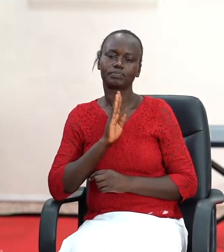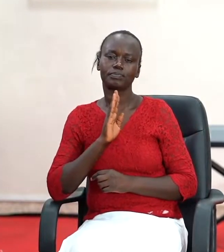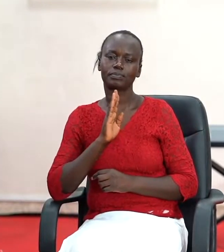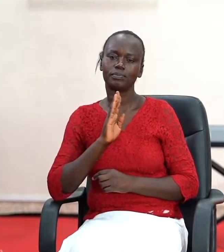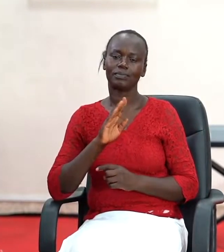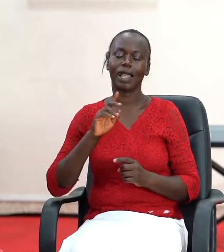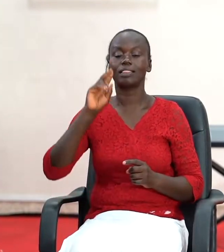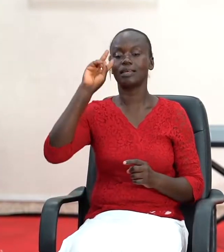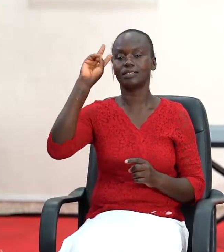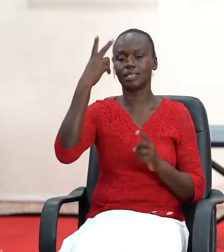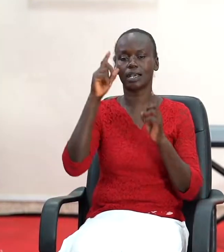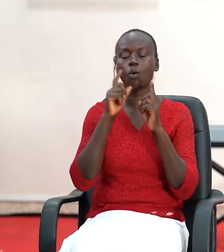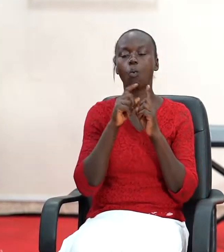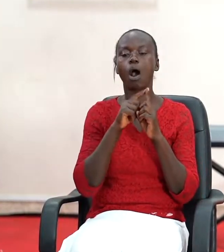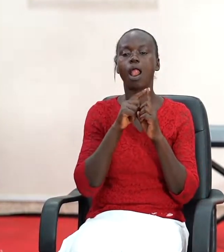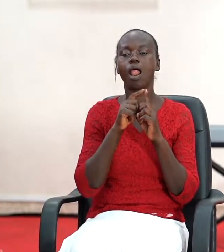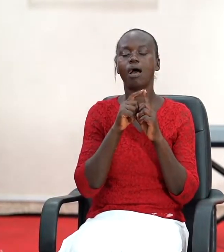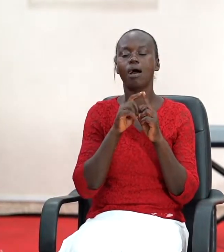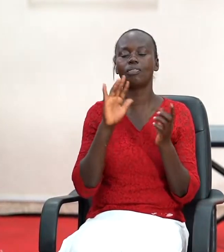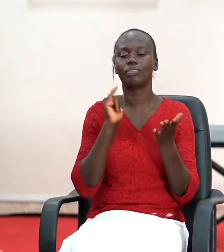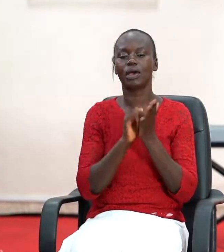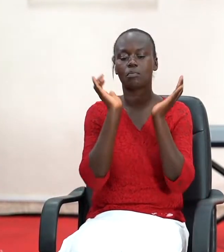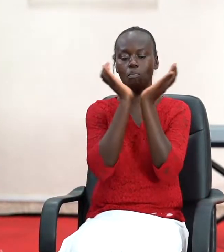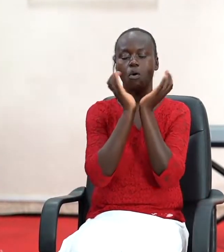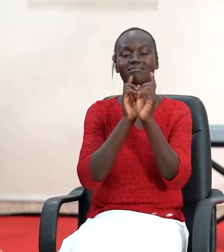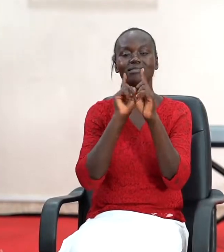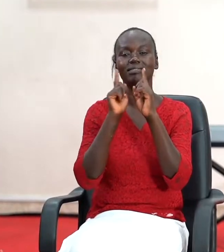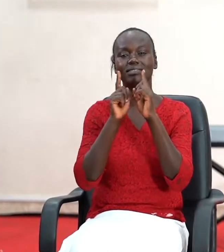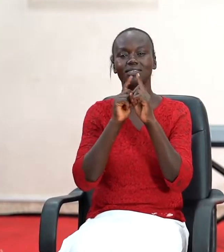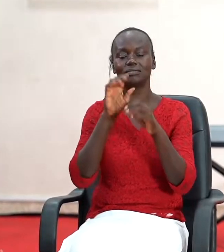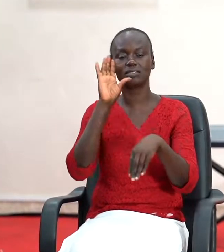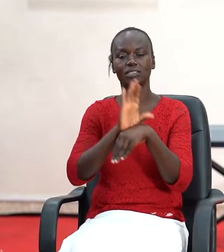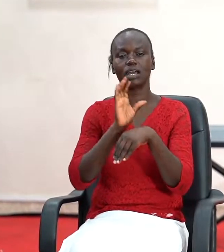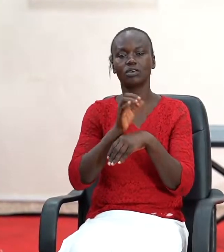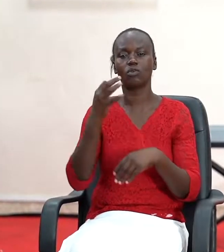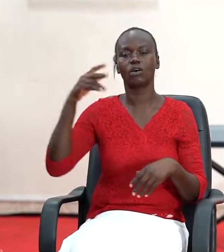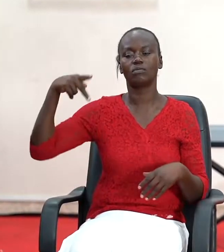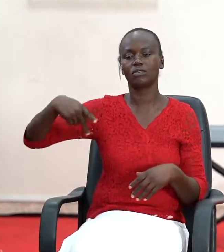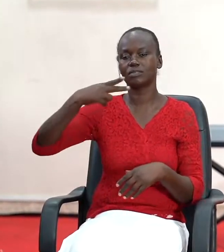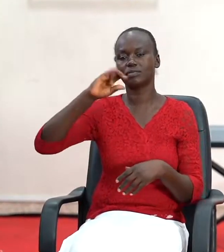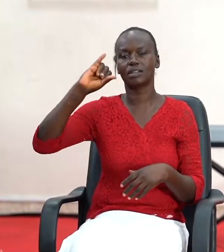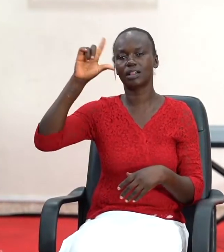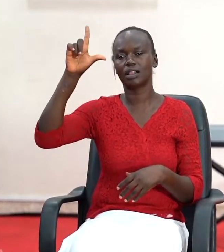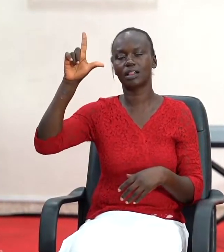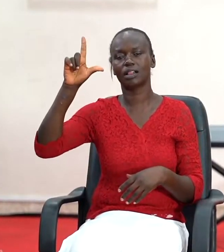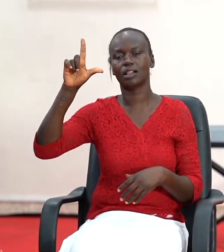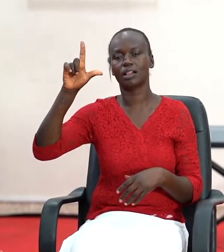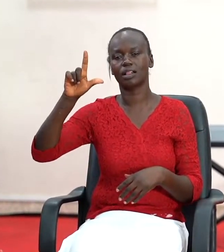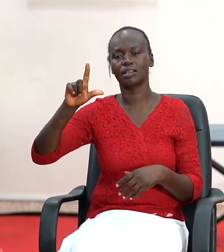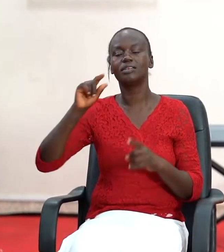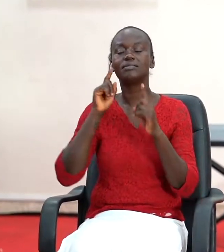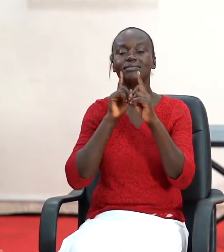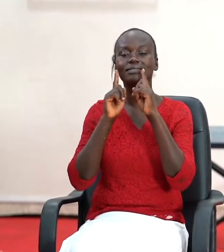Ile neno ya pili, ama wadi ya pili ambayo Paul anabonga kwa church ya Filipi, ni word ambayo